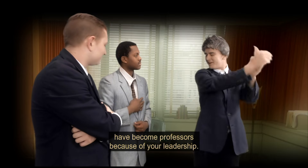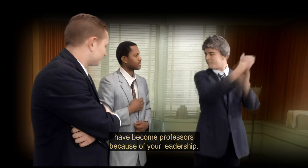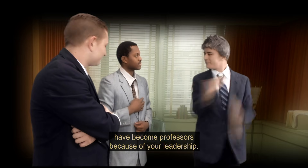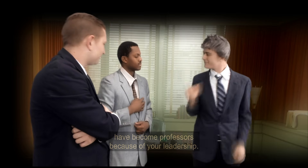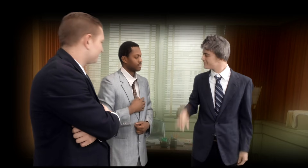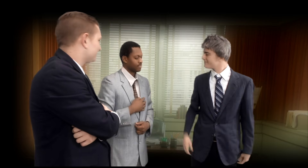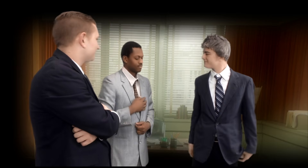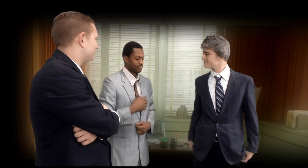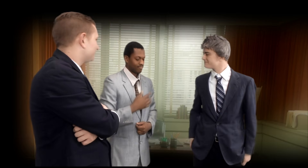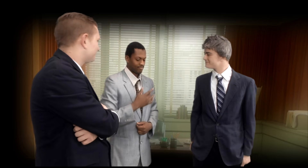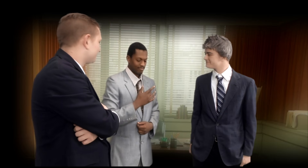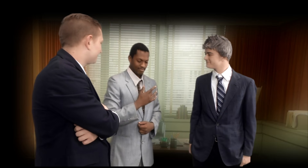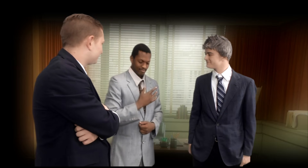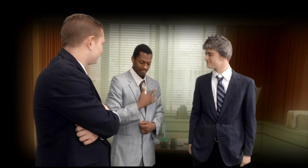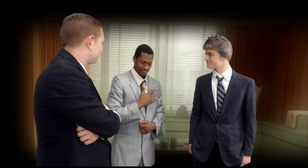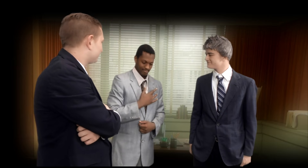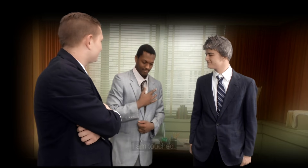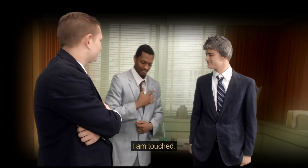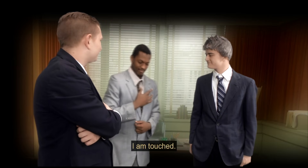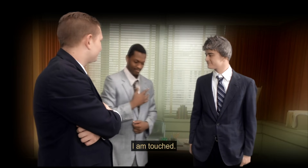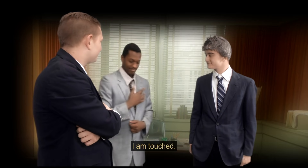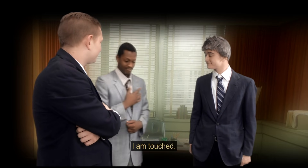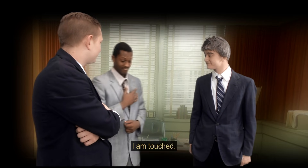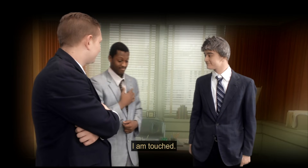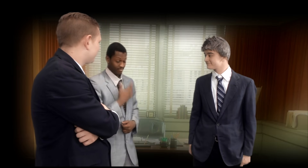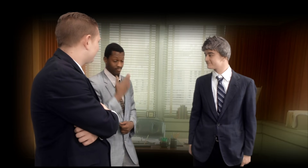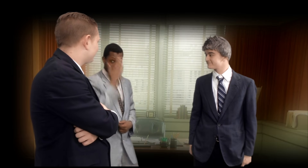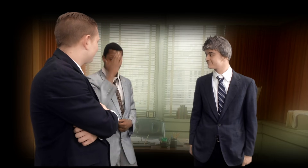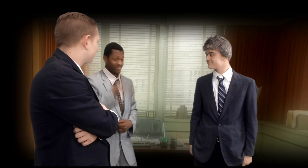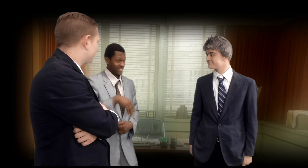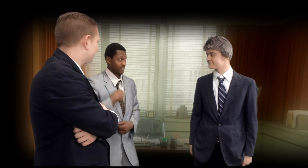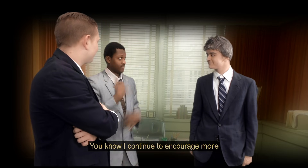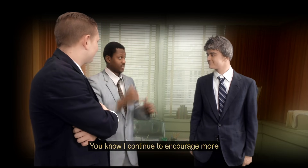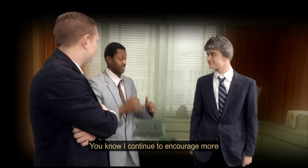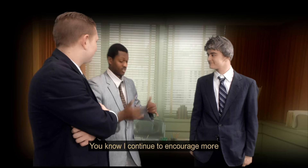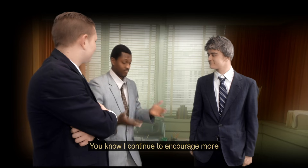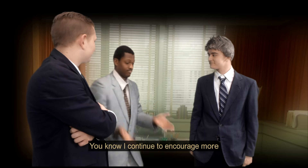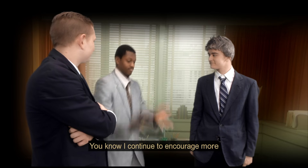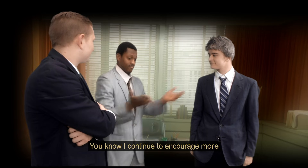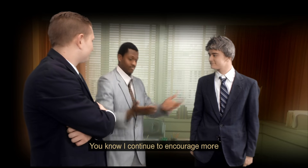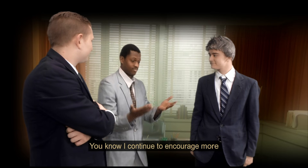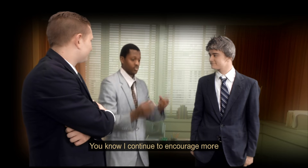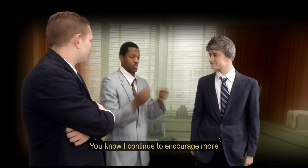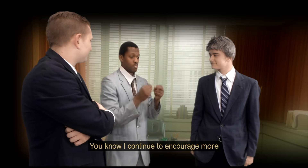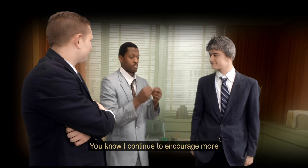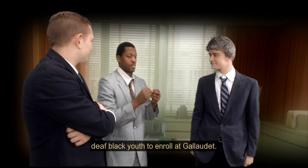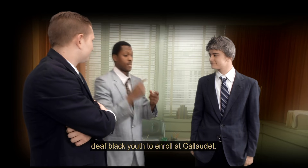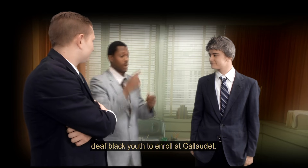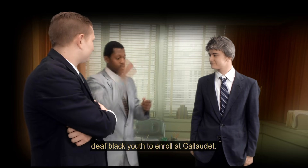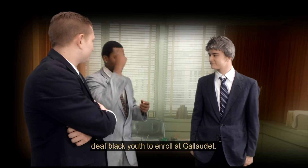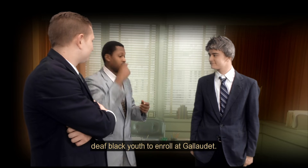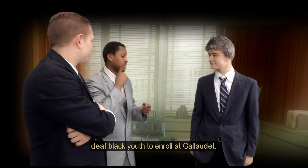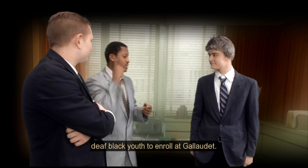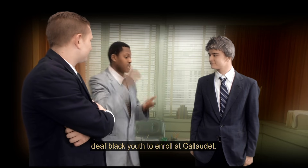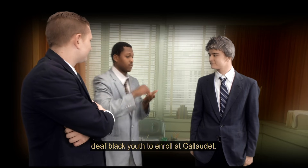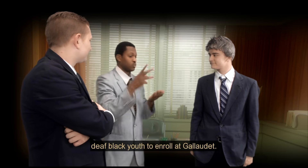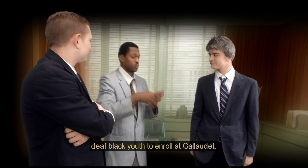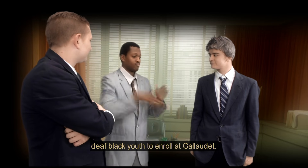leadership. I am touched. You know, I continue to encourage more deaf like you to enroll